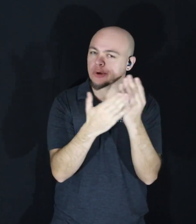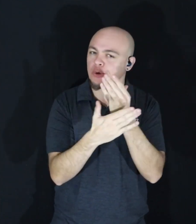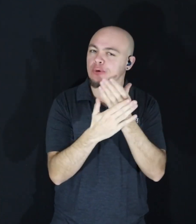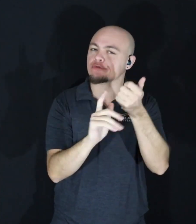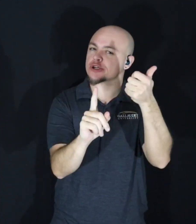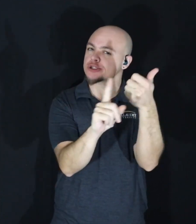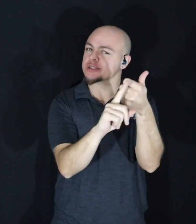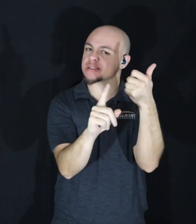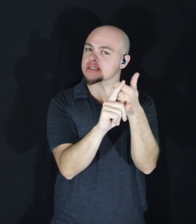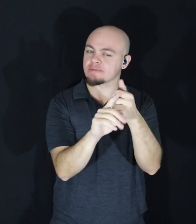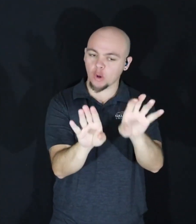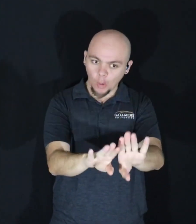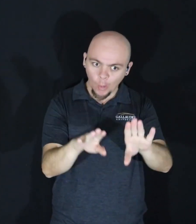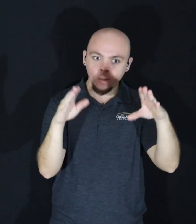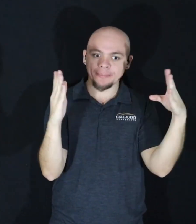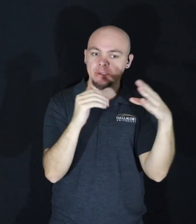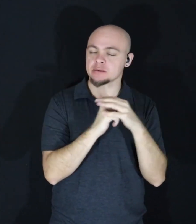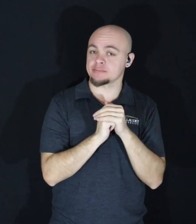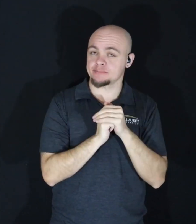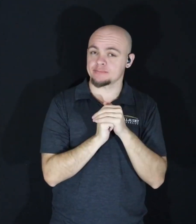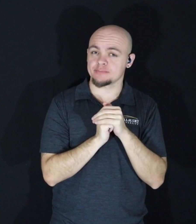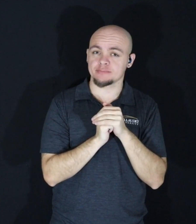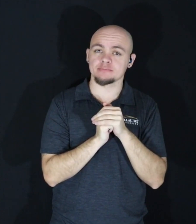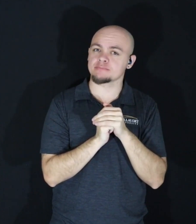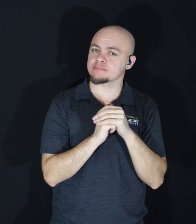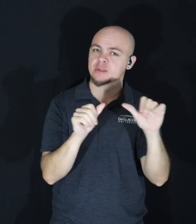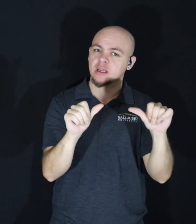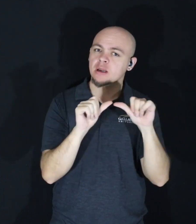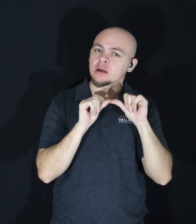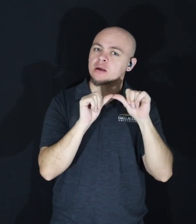yourself. And you no longer have to be